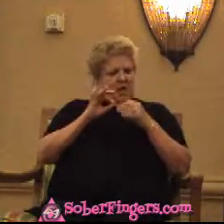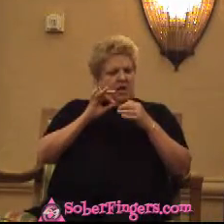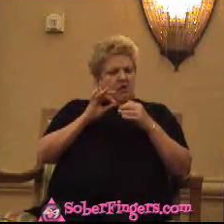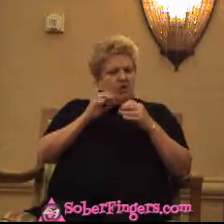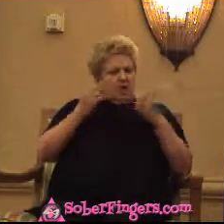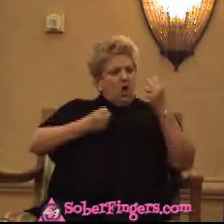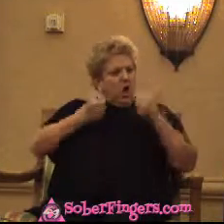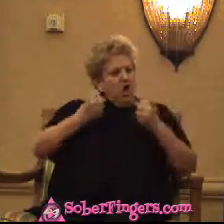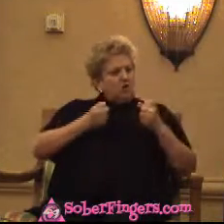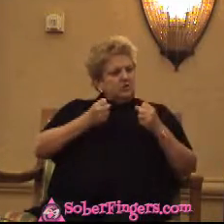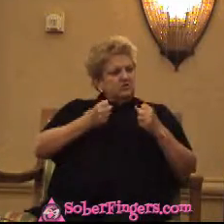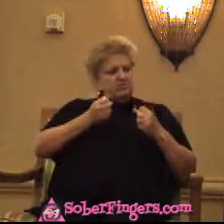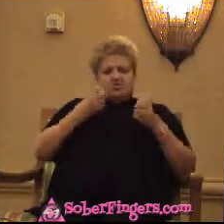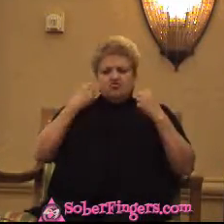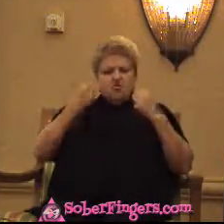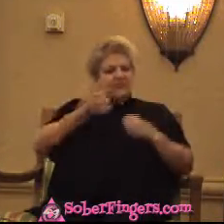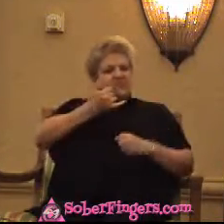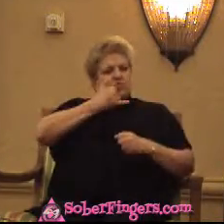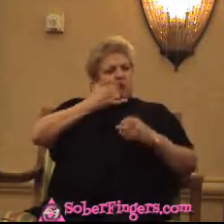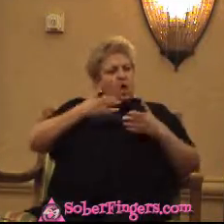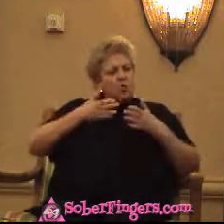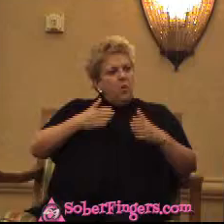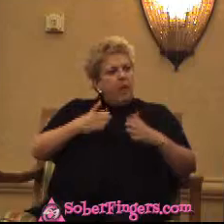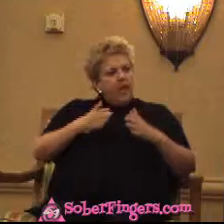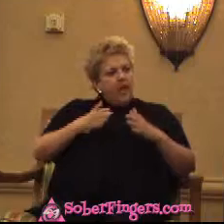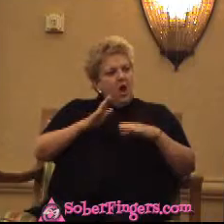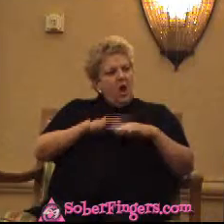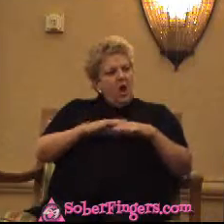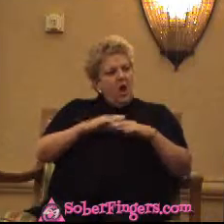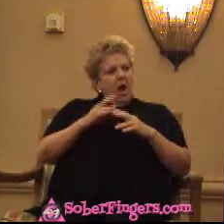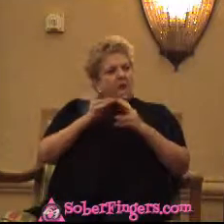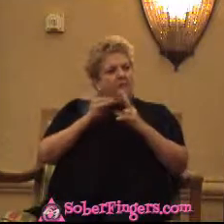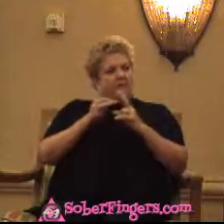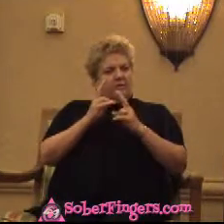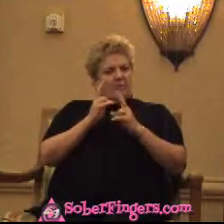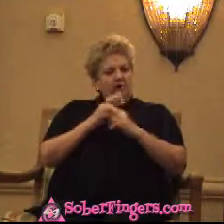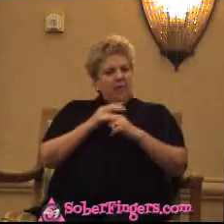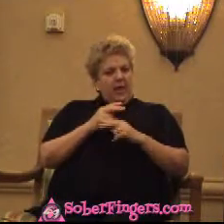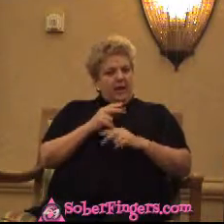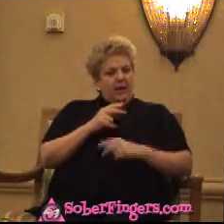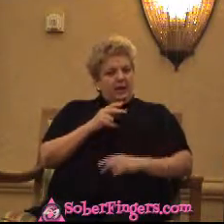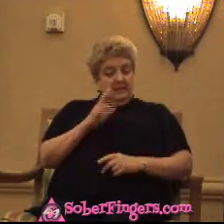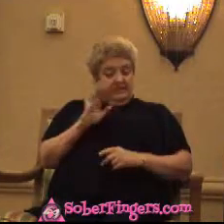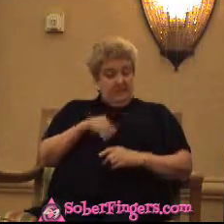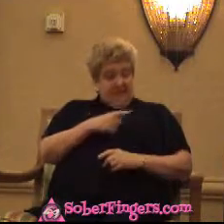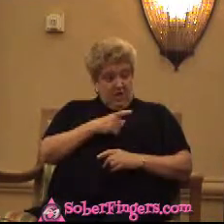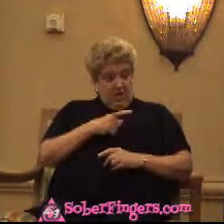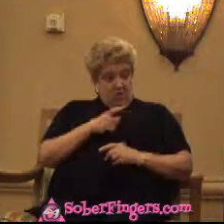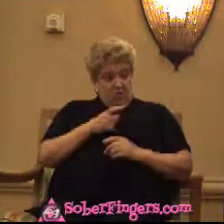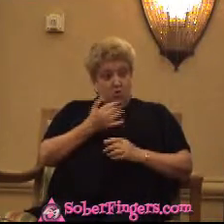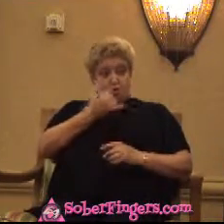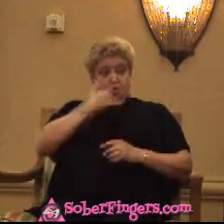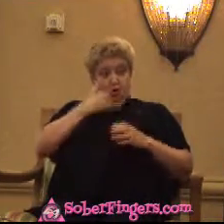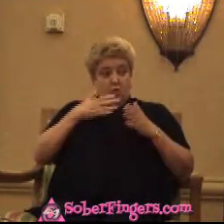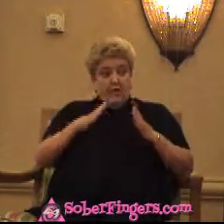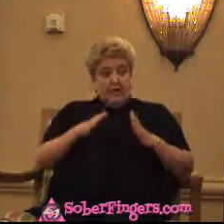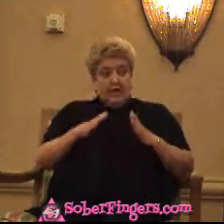about 3 hours. So he put his hand on my hood to see if the engine was warm. I've only been in here like 5 minutes. I think it was me. I think it was actually the black